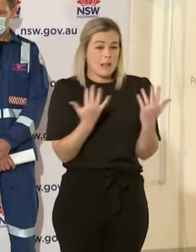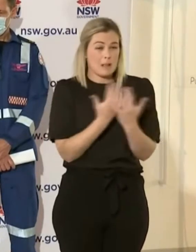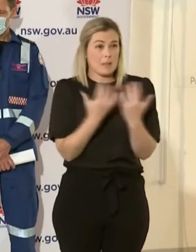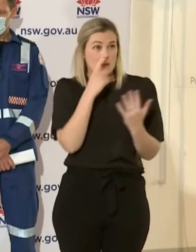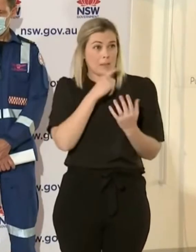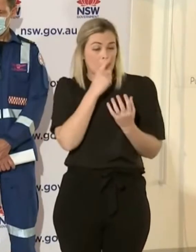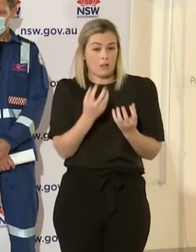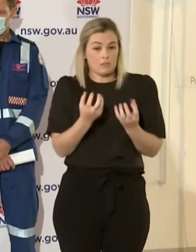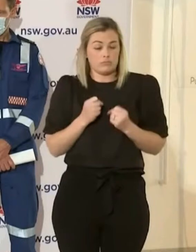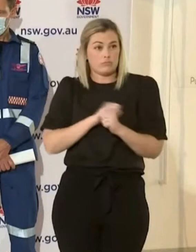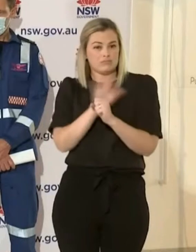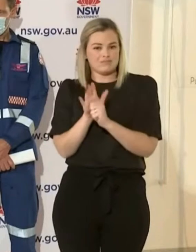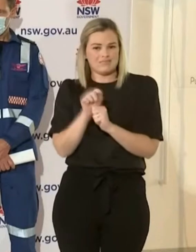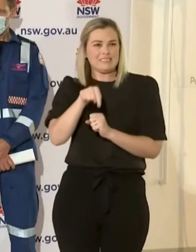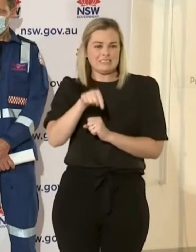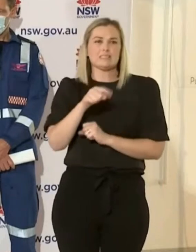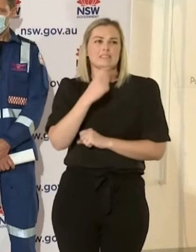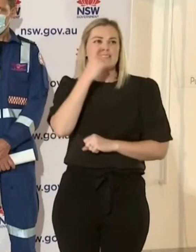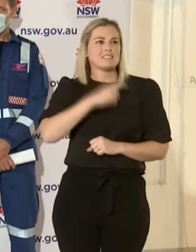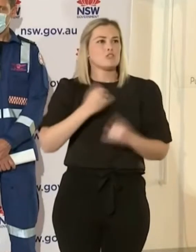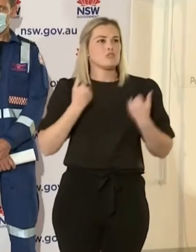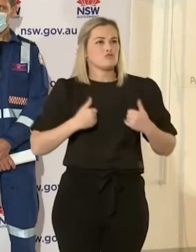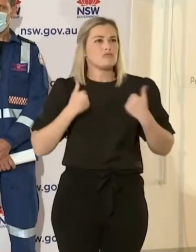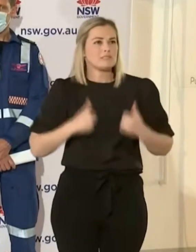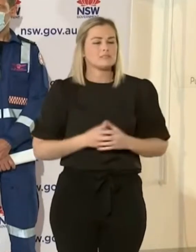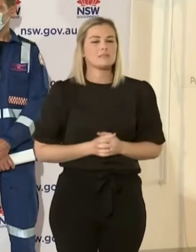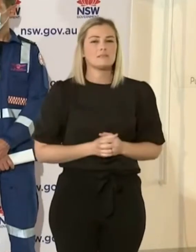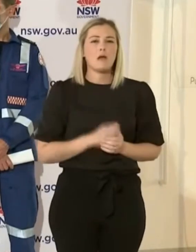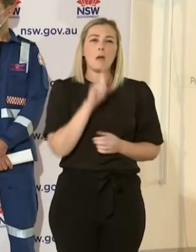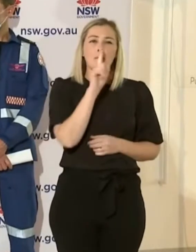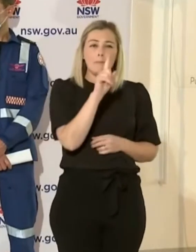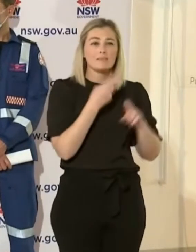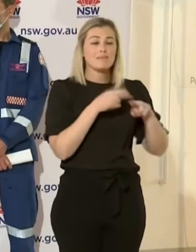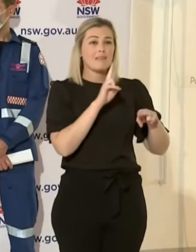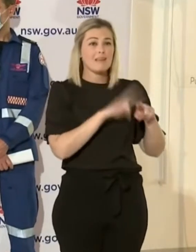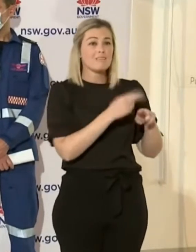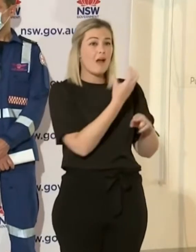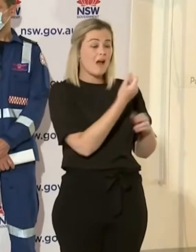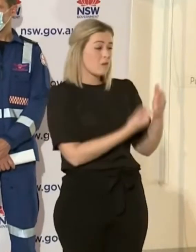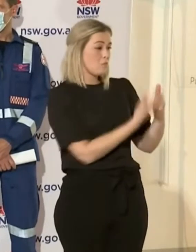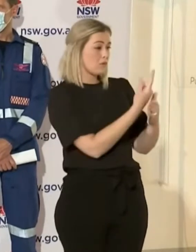that's a risk factor. But if there were not a lot of other people exposed, and perhaps no other people exposed, then health would